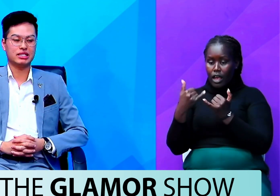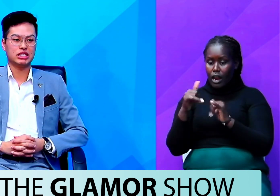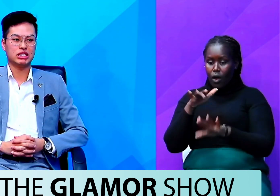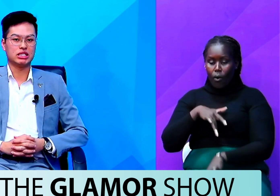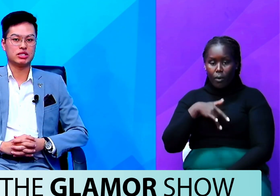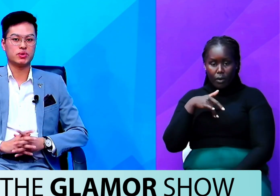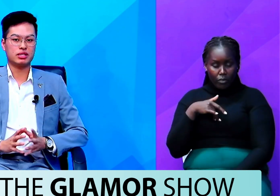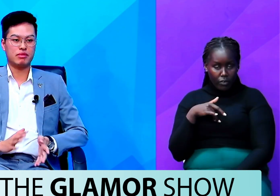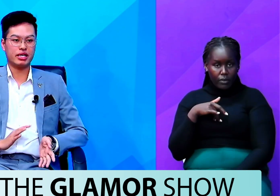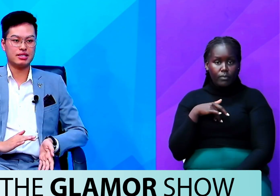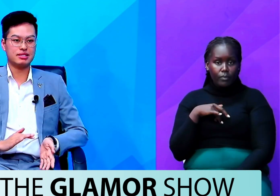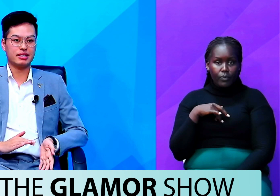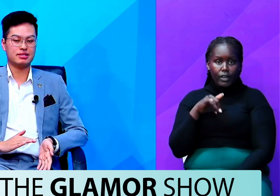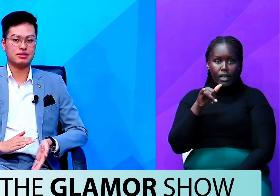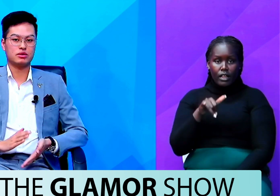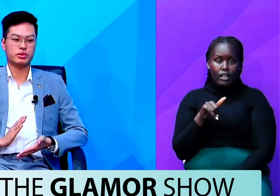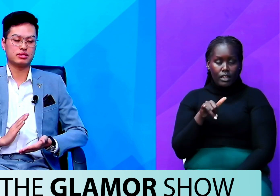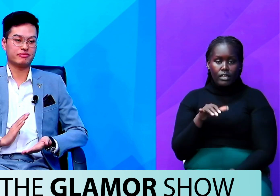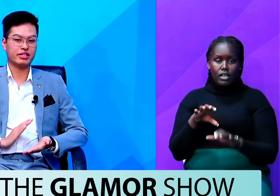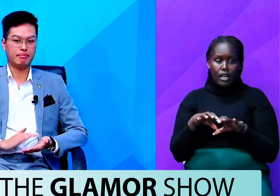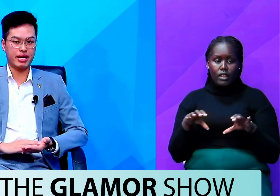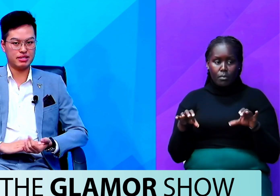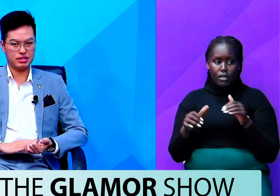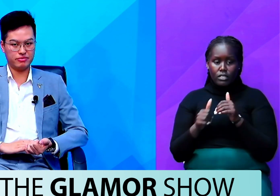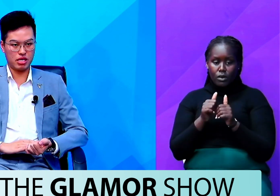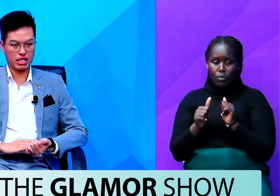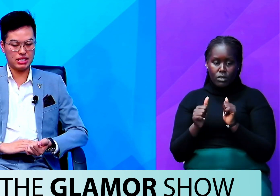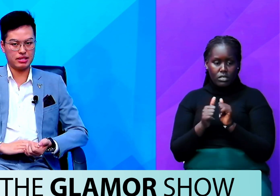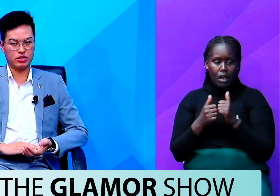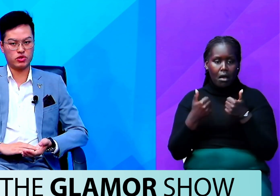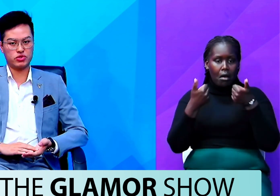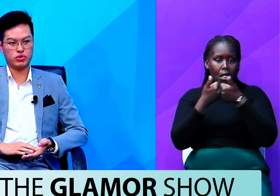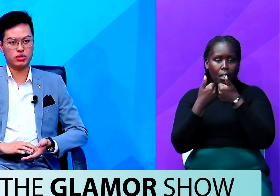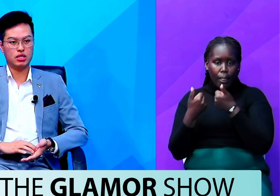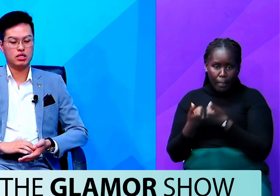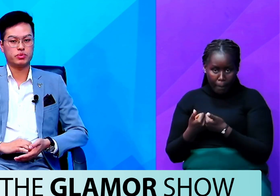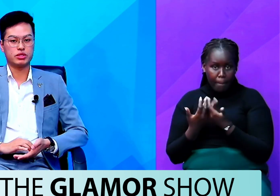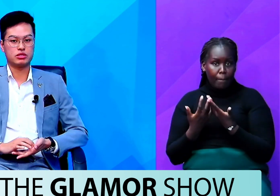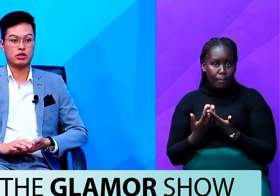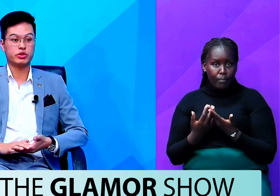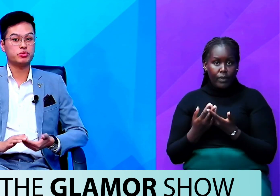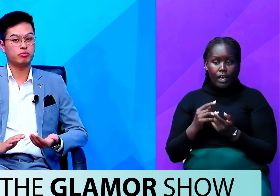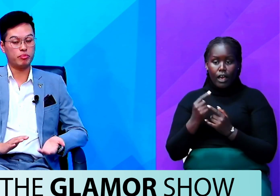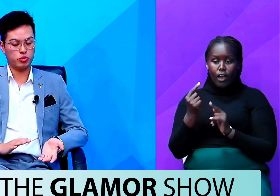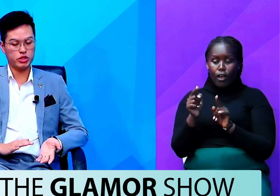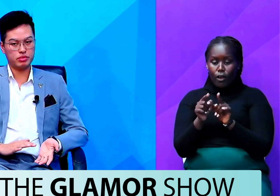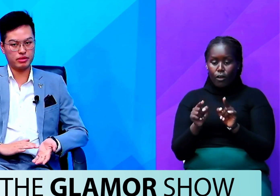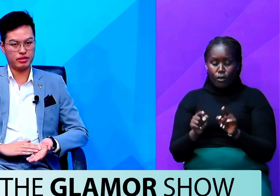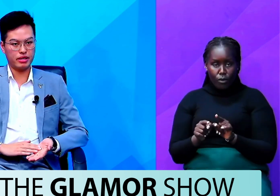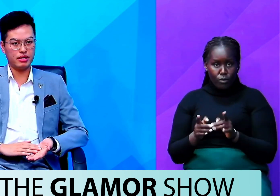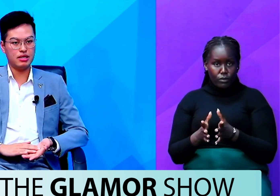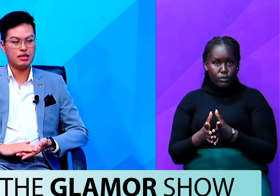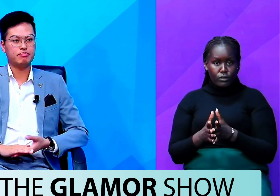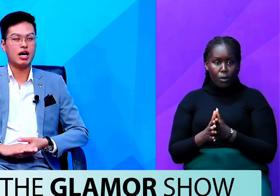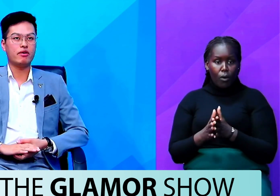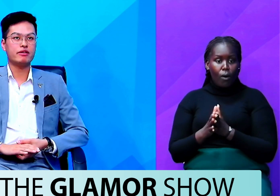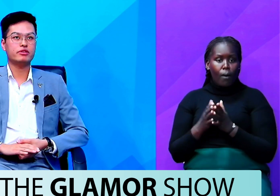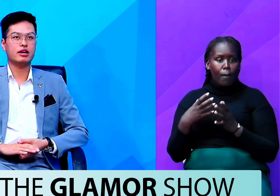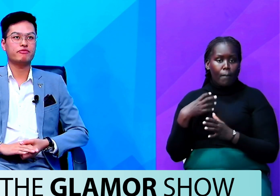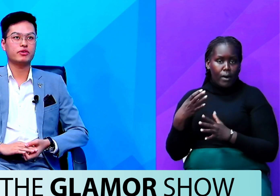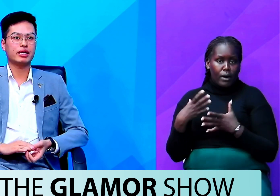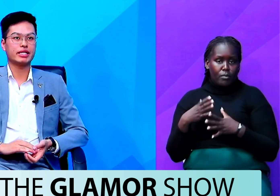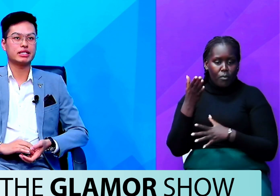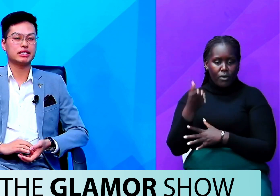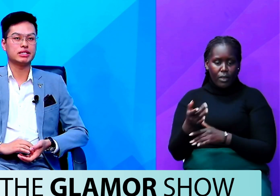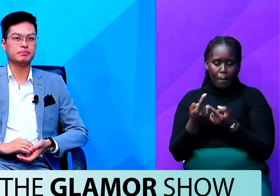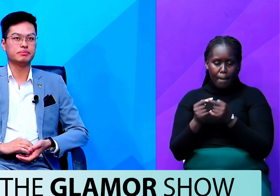like those are the markets that with very competitive markets and also with more rich people there. But however, I